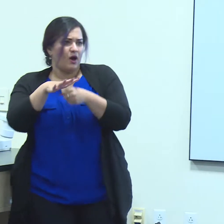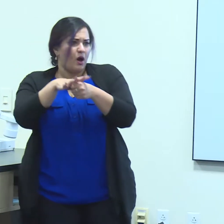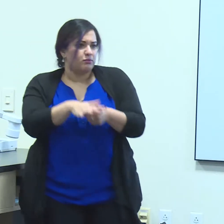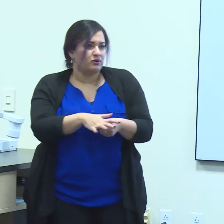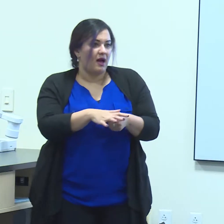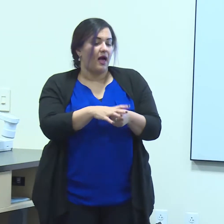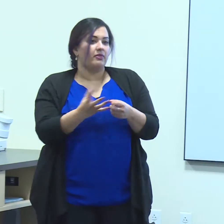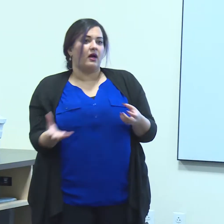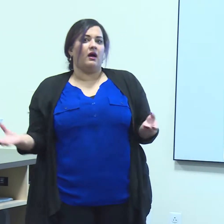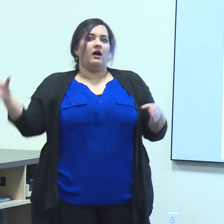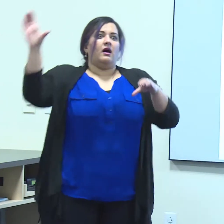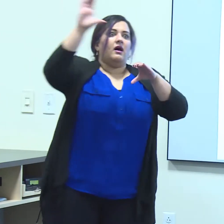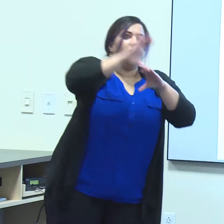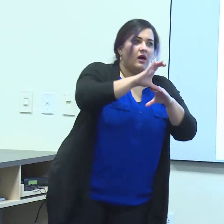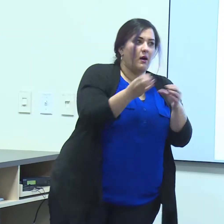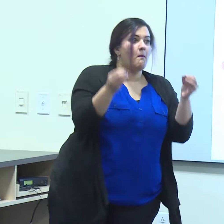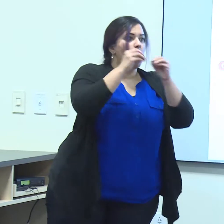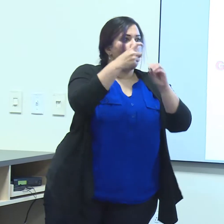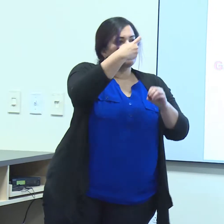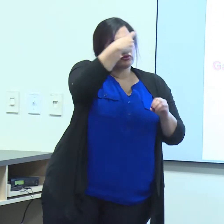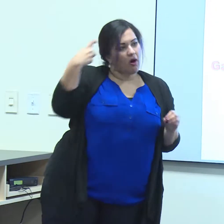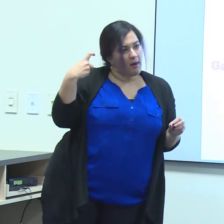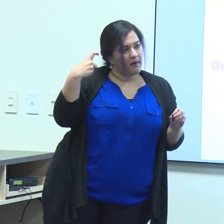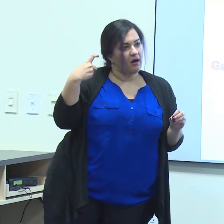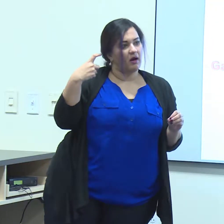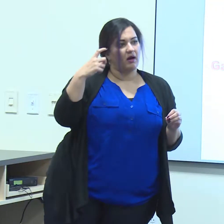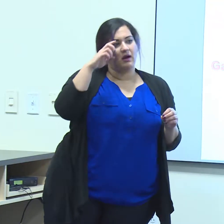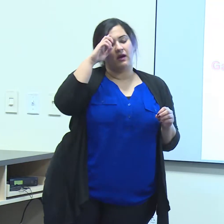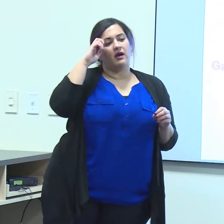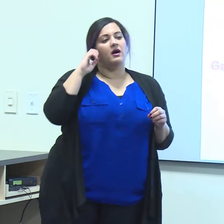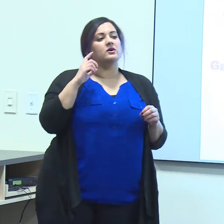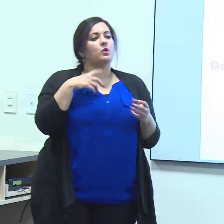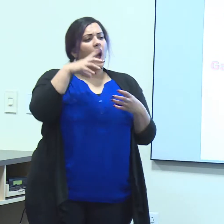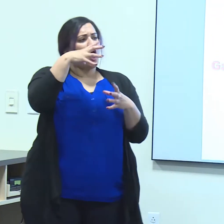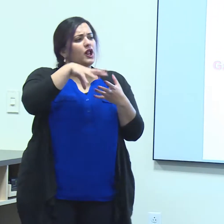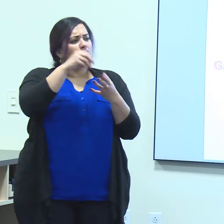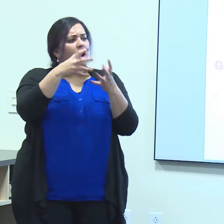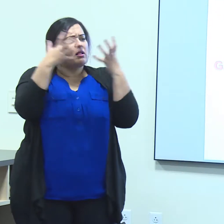They're deaf, so they're already oppressed, and then they have additional trauma on top of that.